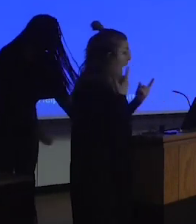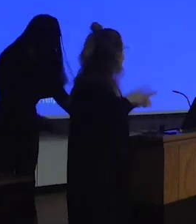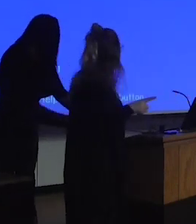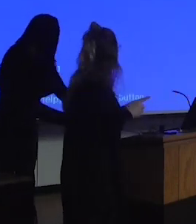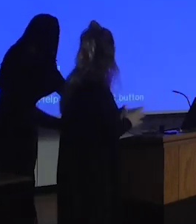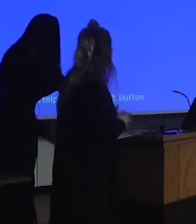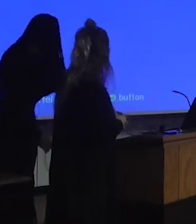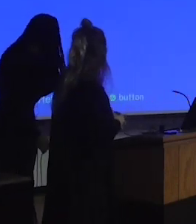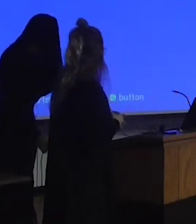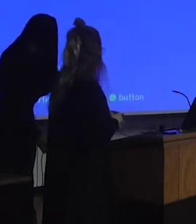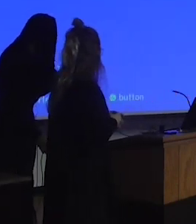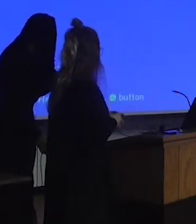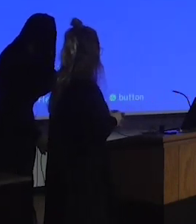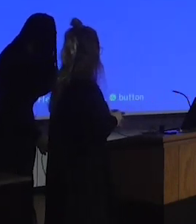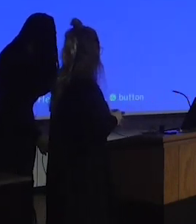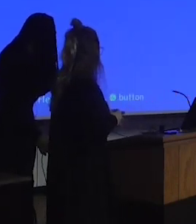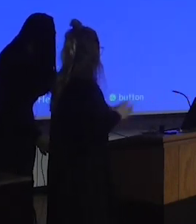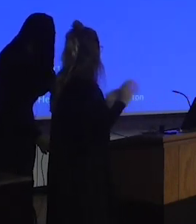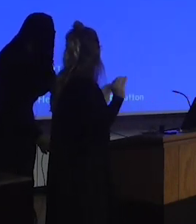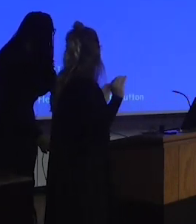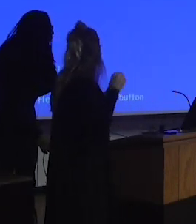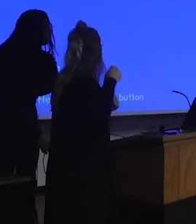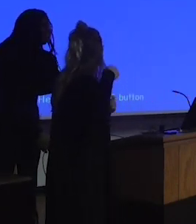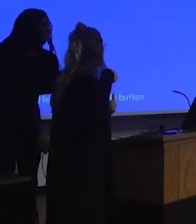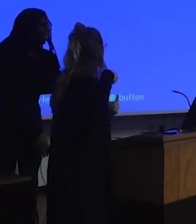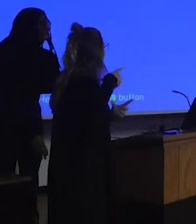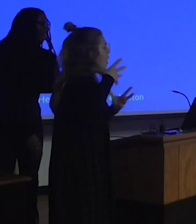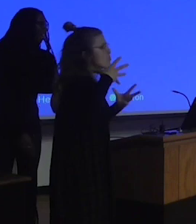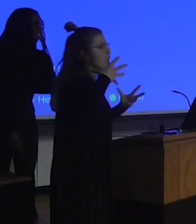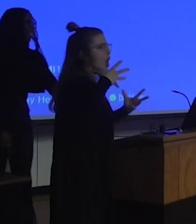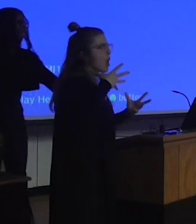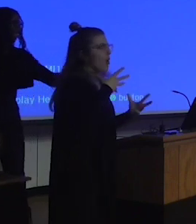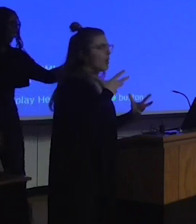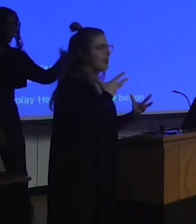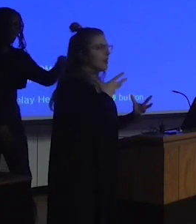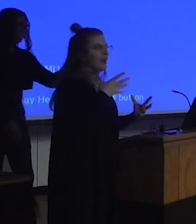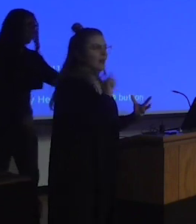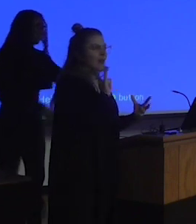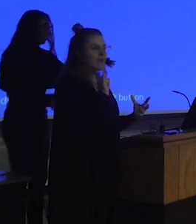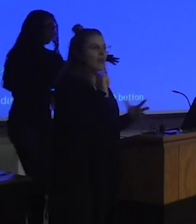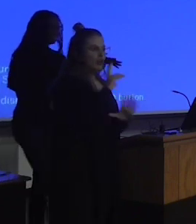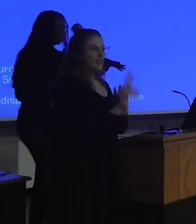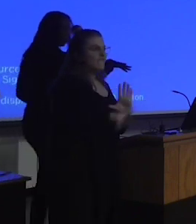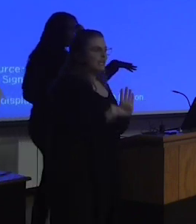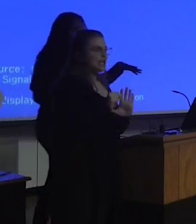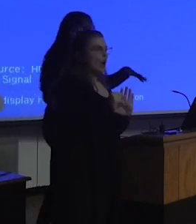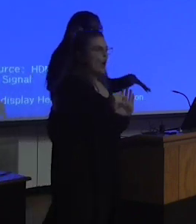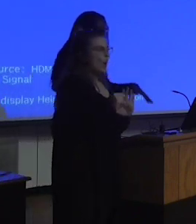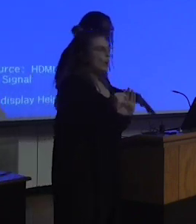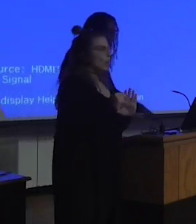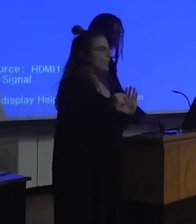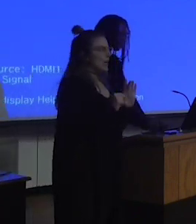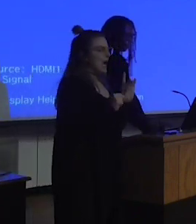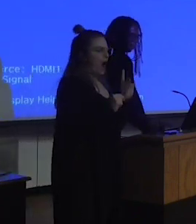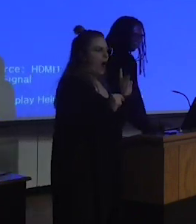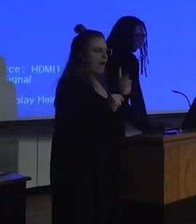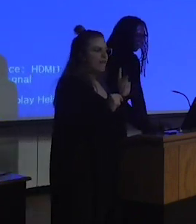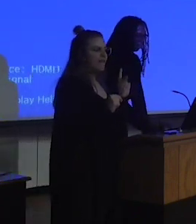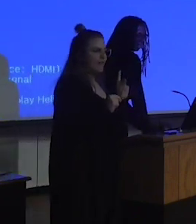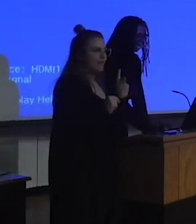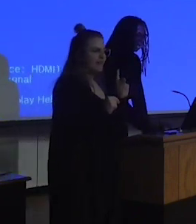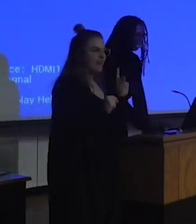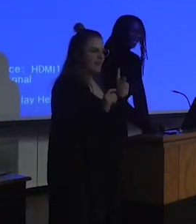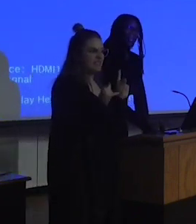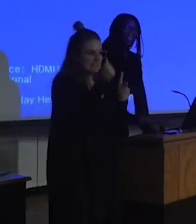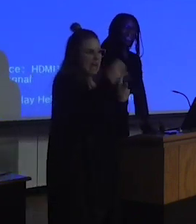for me or what? So, no signal. Oh, no. Like, I actually, like, there's a video, like, you know, of the, like, you know,